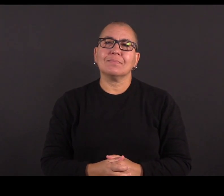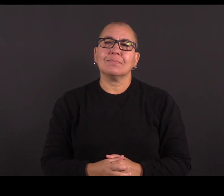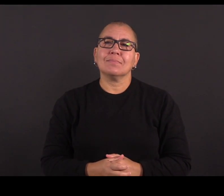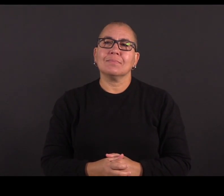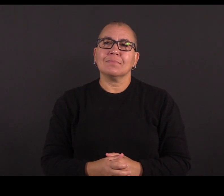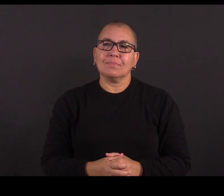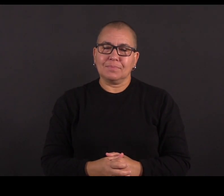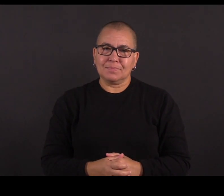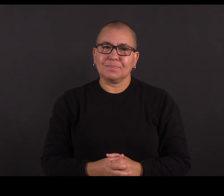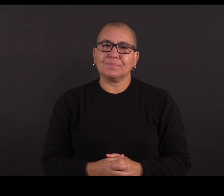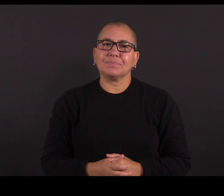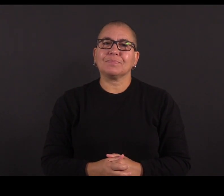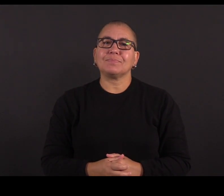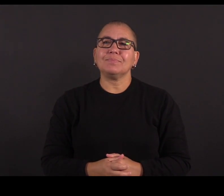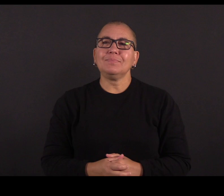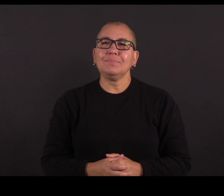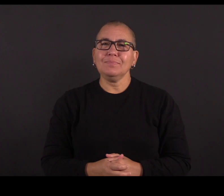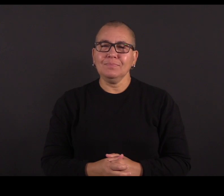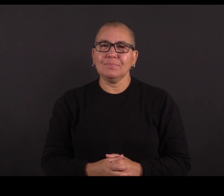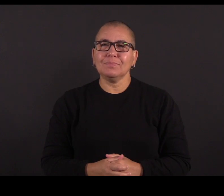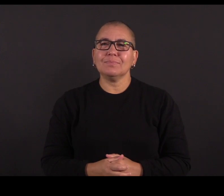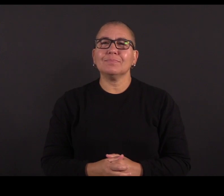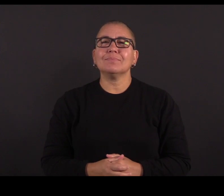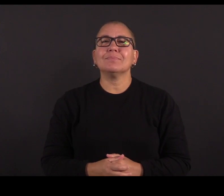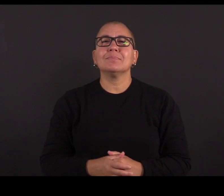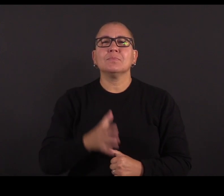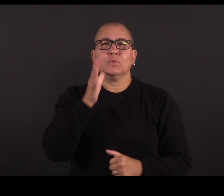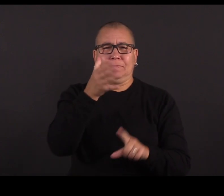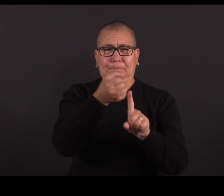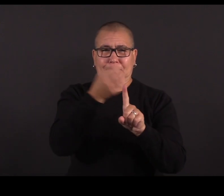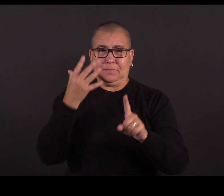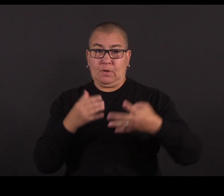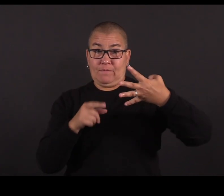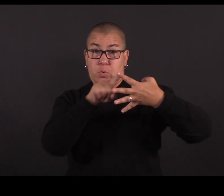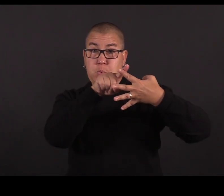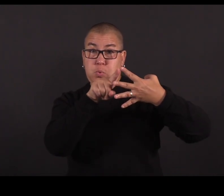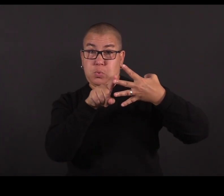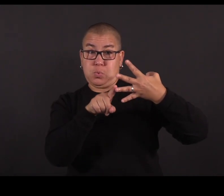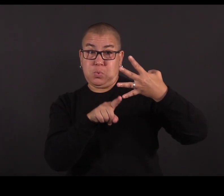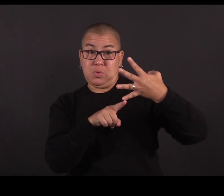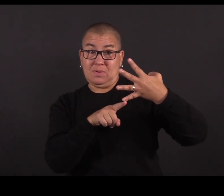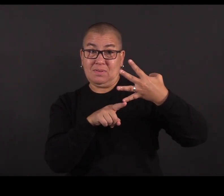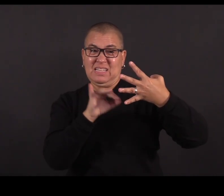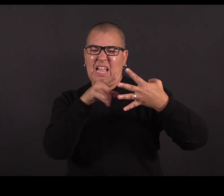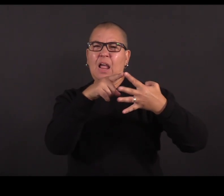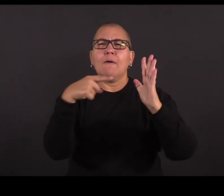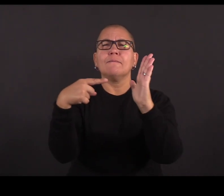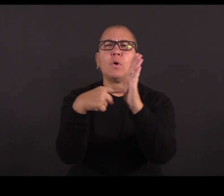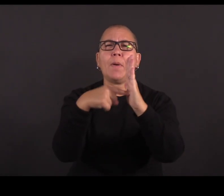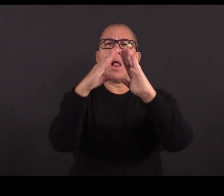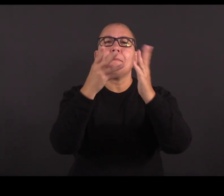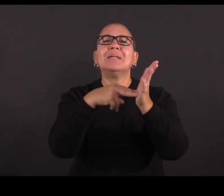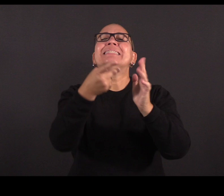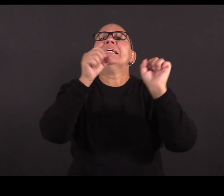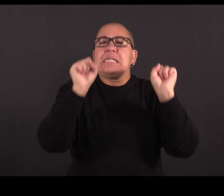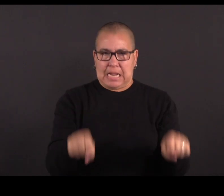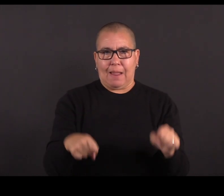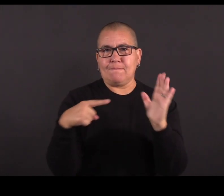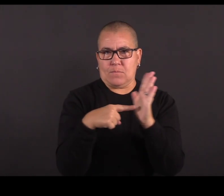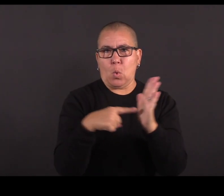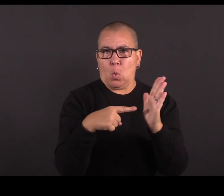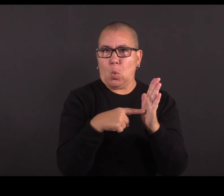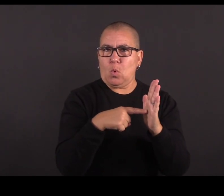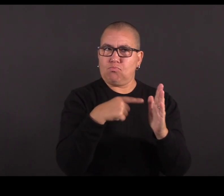Lastly, we'll touch on 4 other affordable housing program models: inclusionary housing